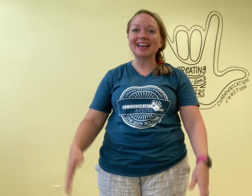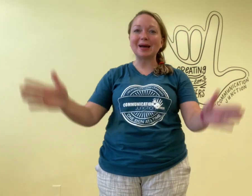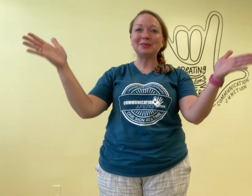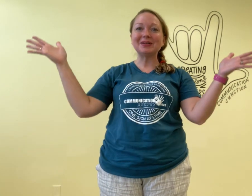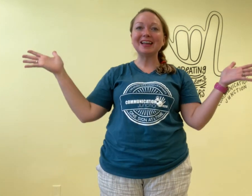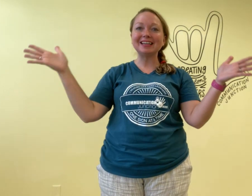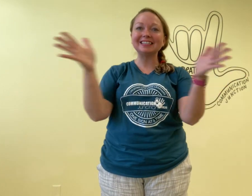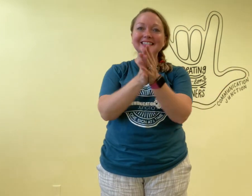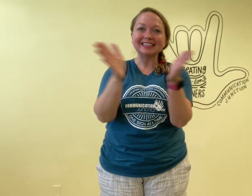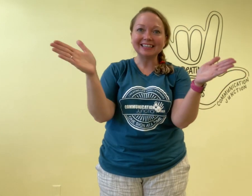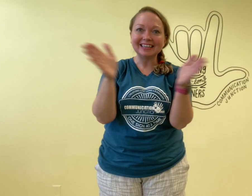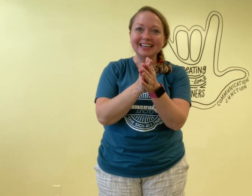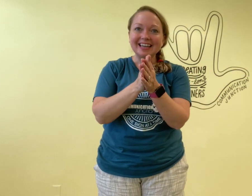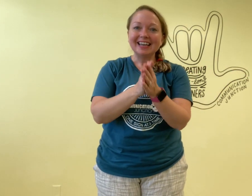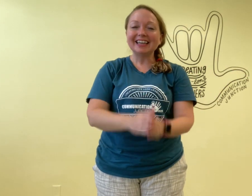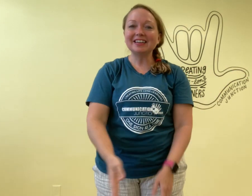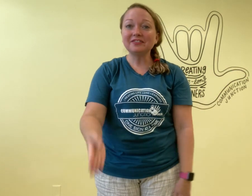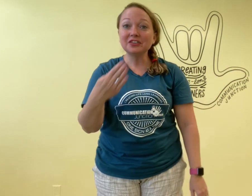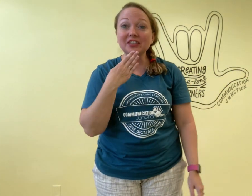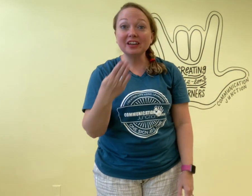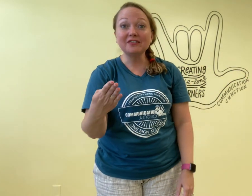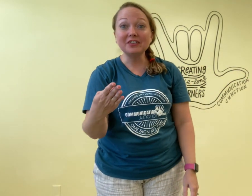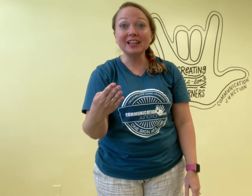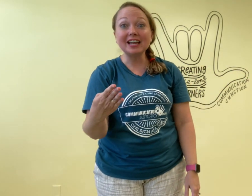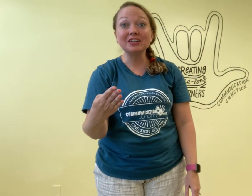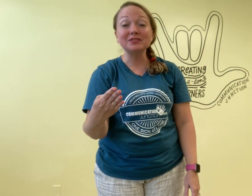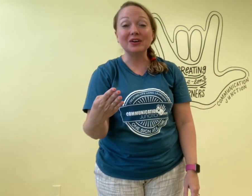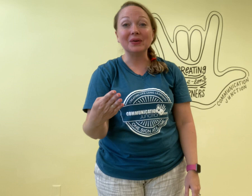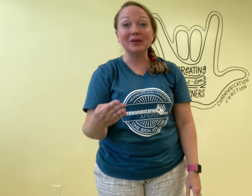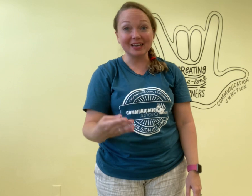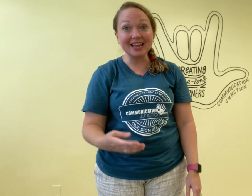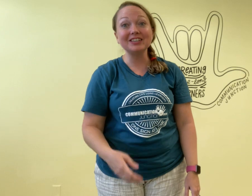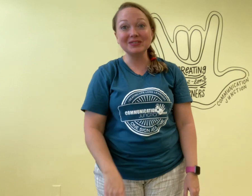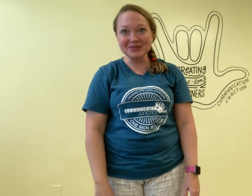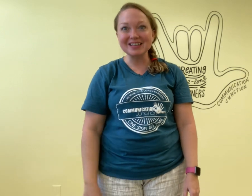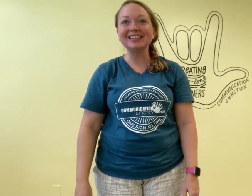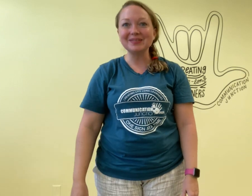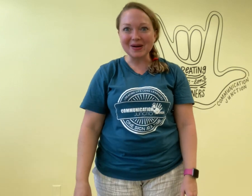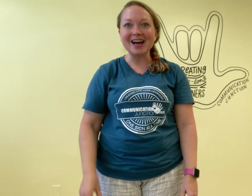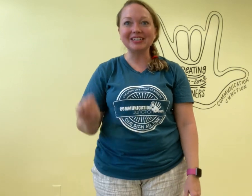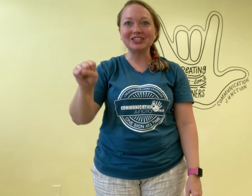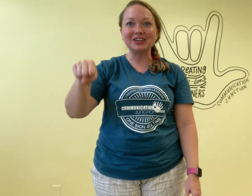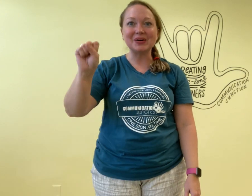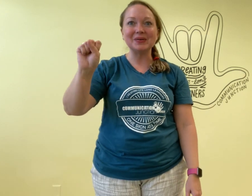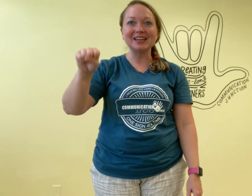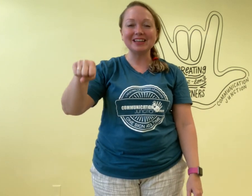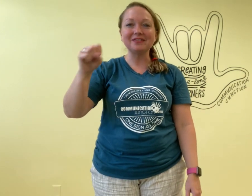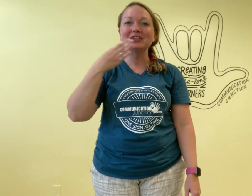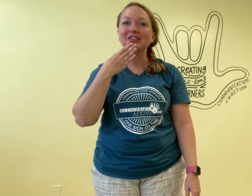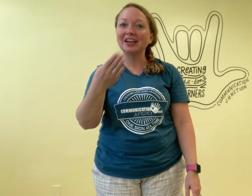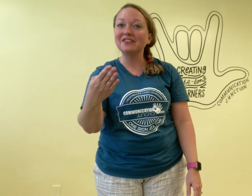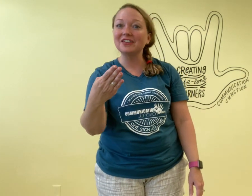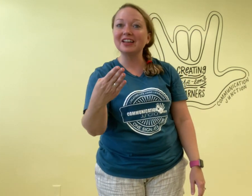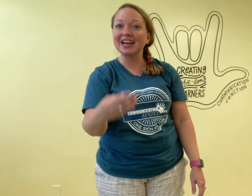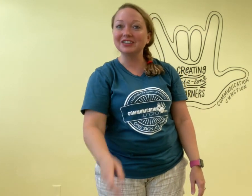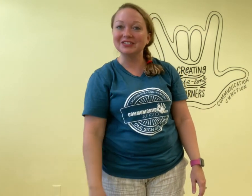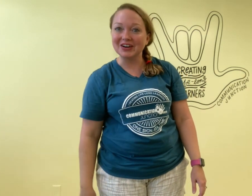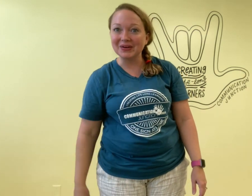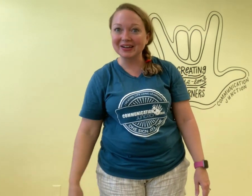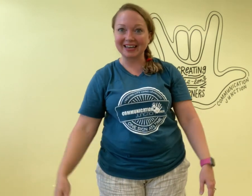your hands. If you're thankful and you know it and you really want to show it, if you're thankful and you know it, clap